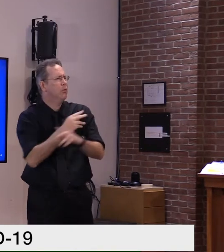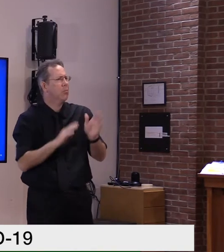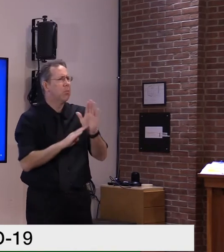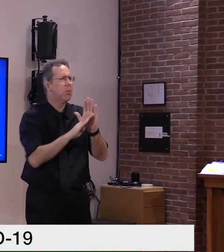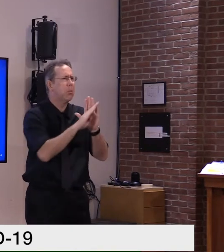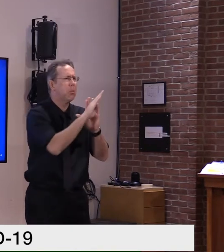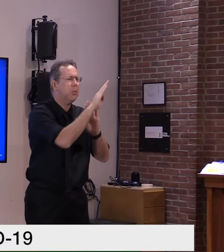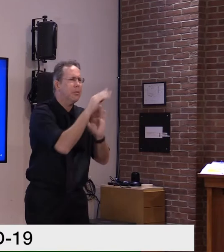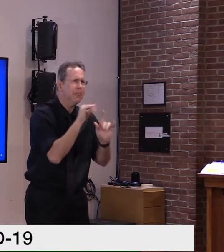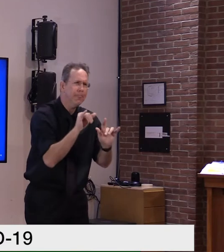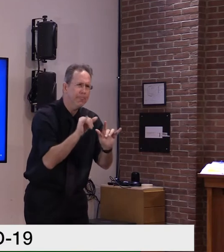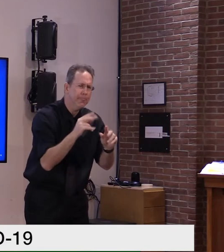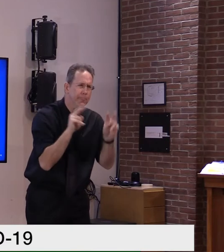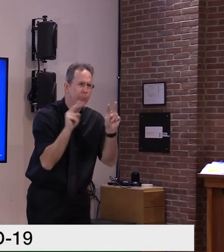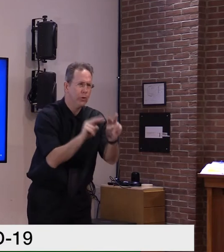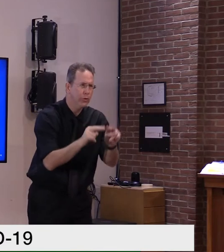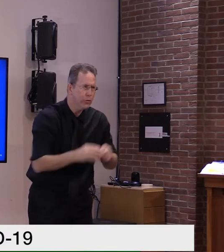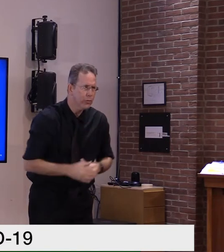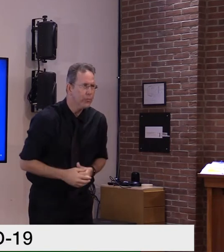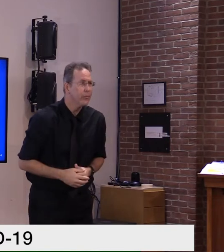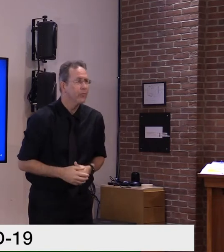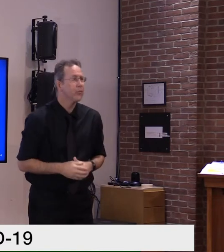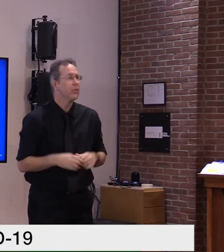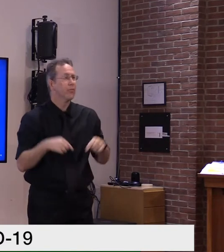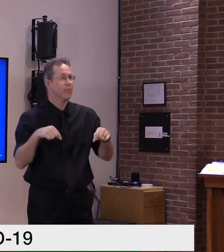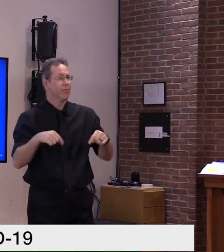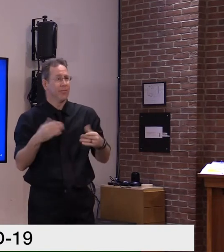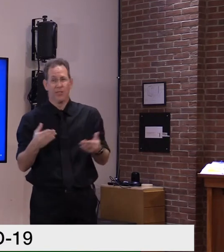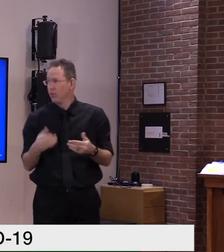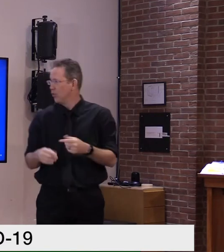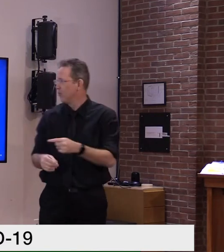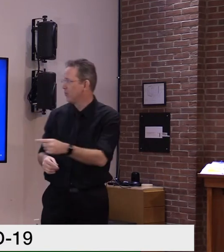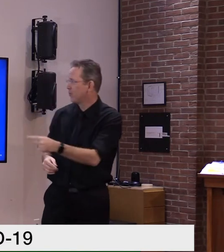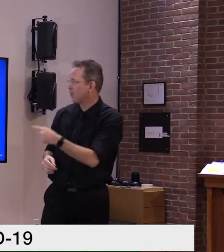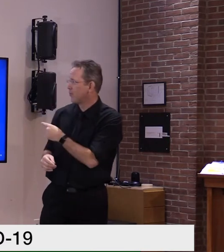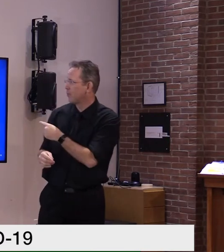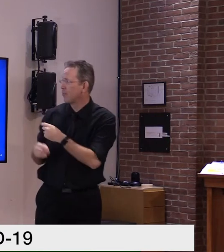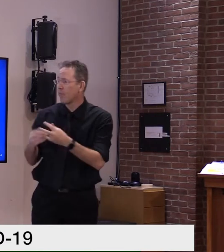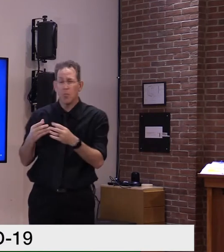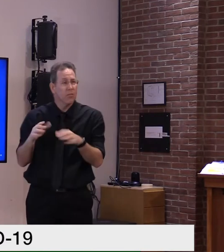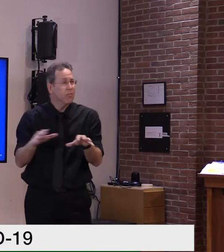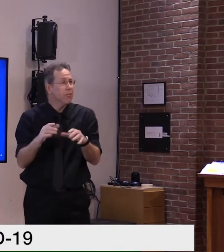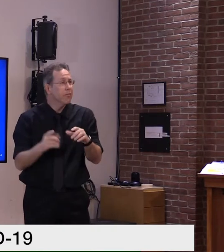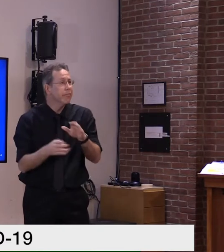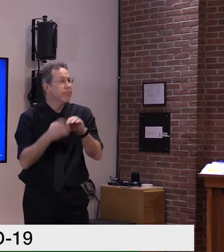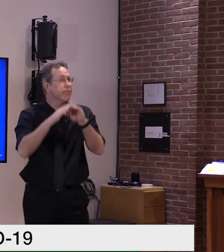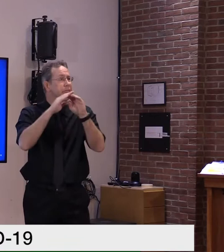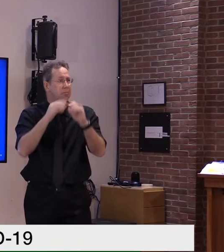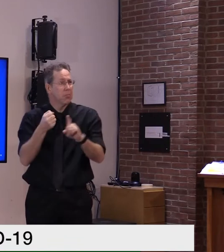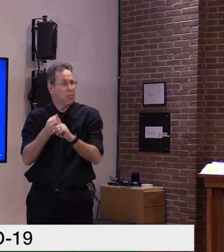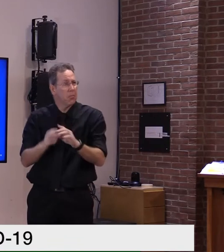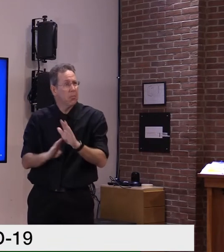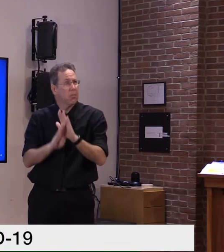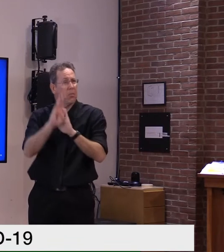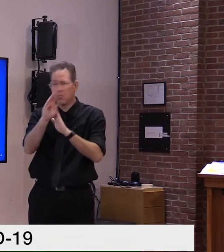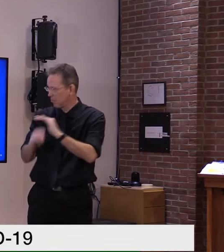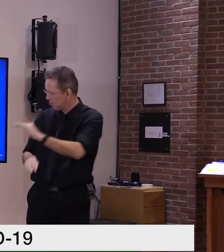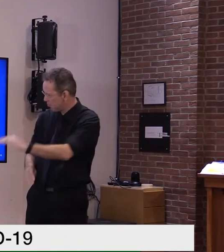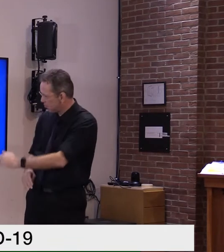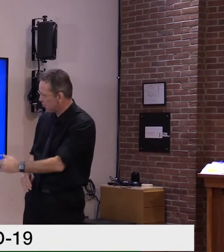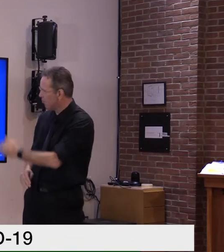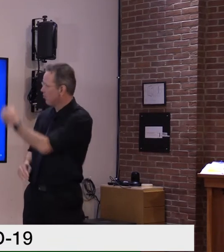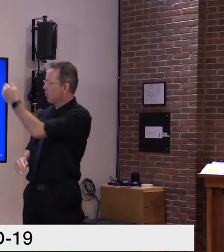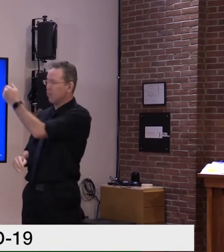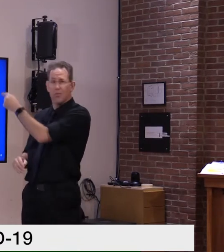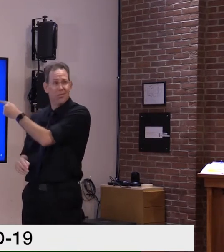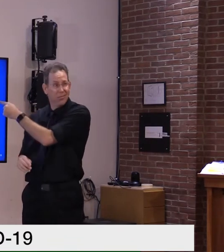This chart estimates the active number of cases in Vermont, and as you can see, there are considerably more cases today than there were back in the spring.